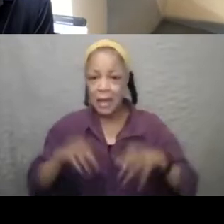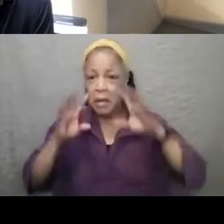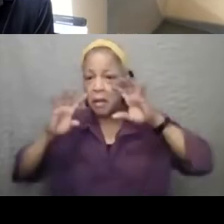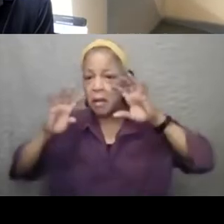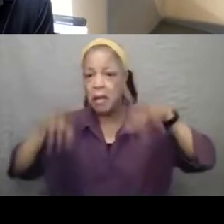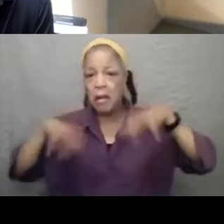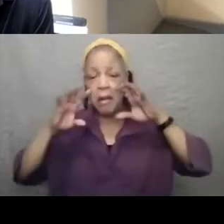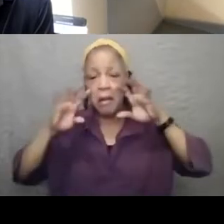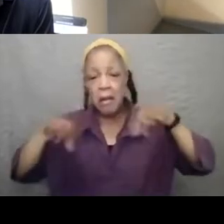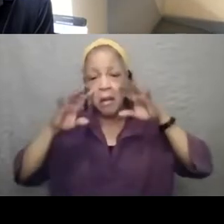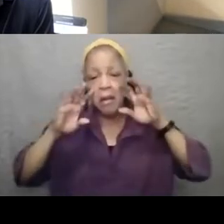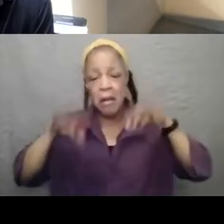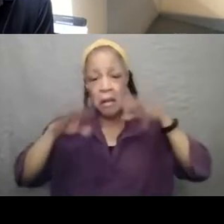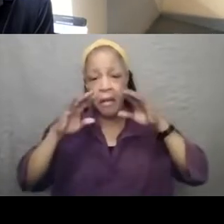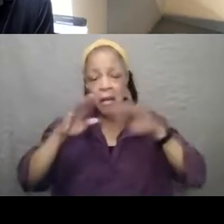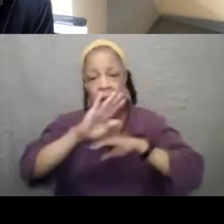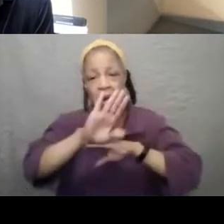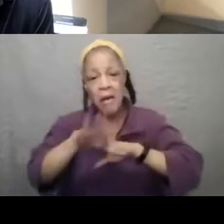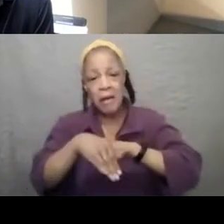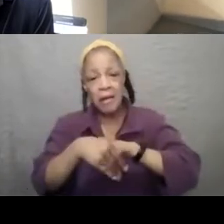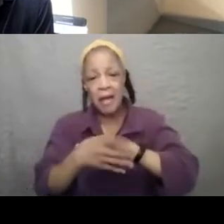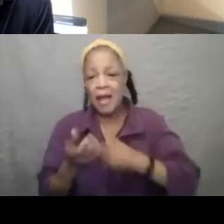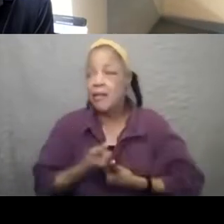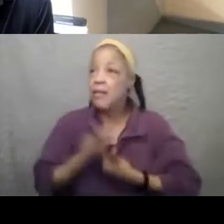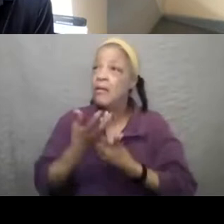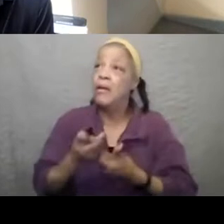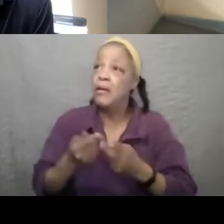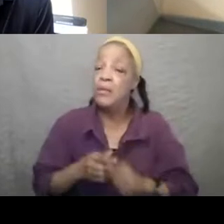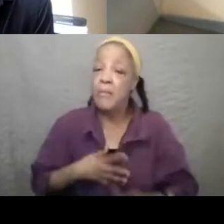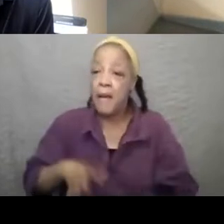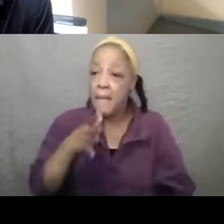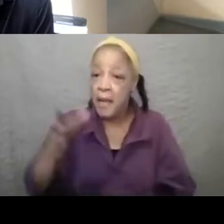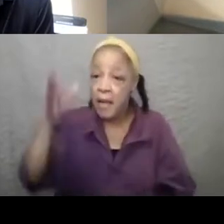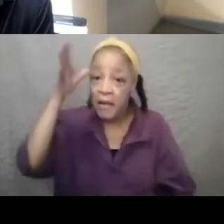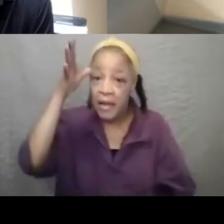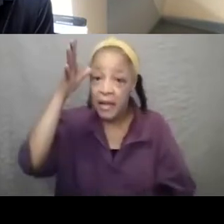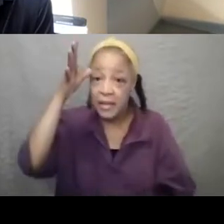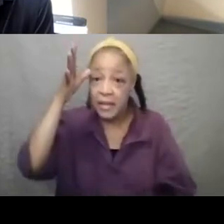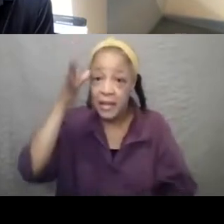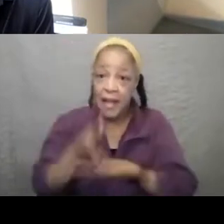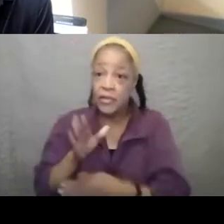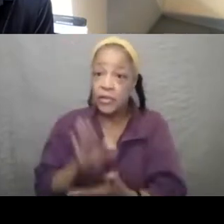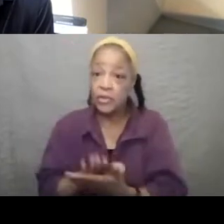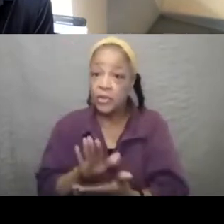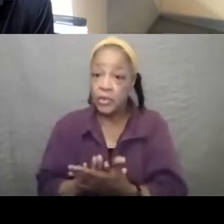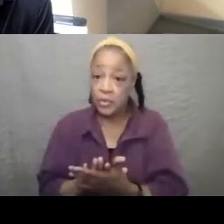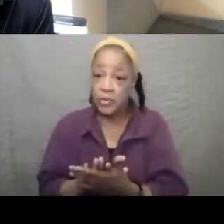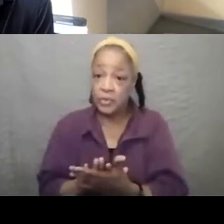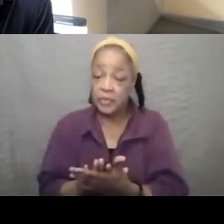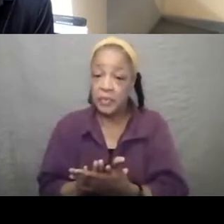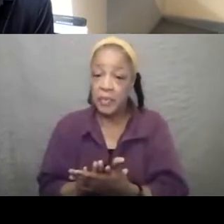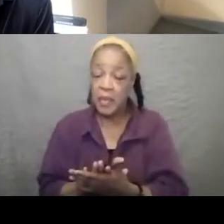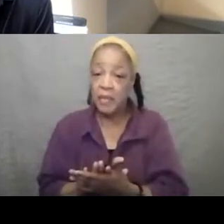nights to my parents after school because I was fed